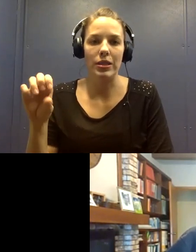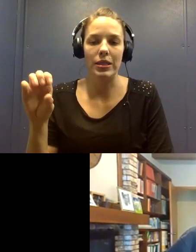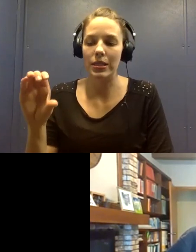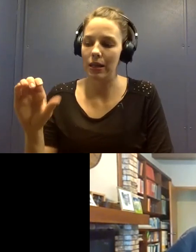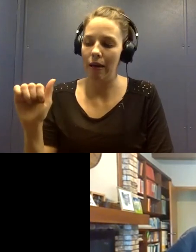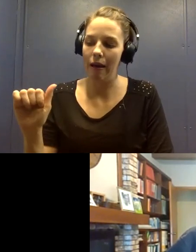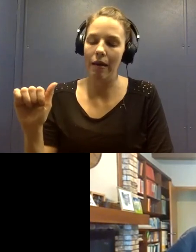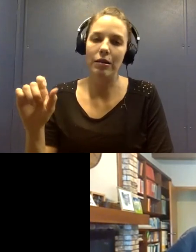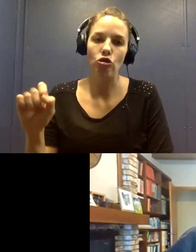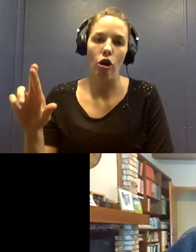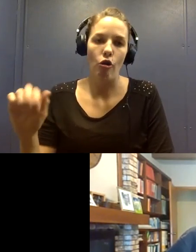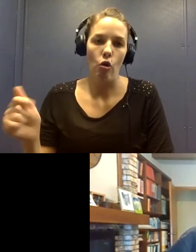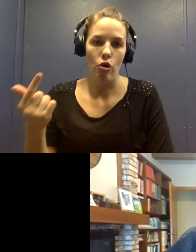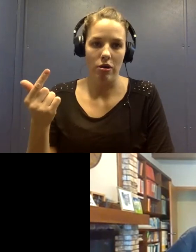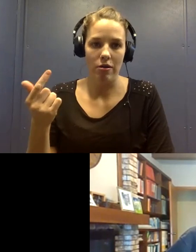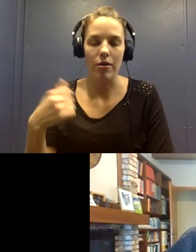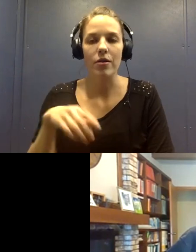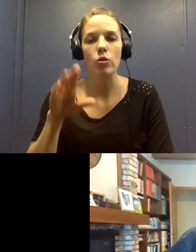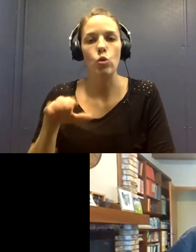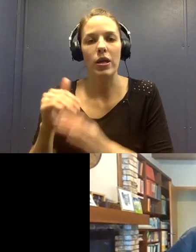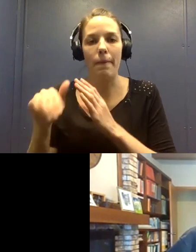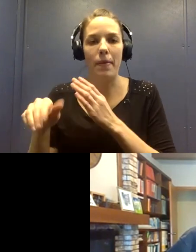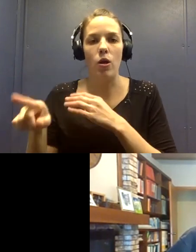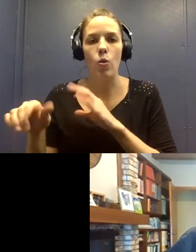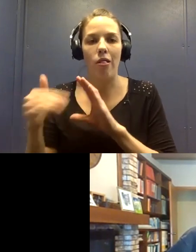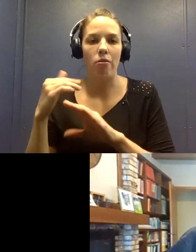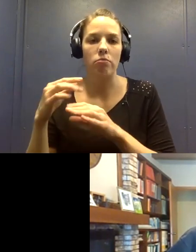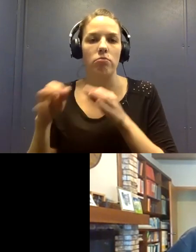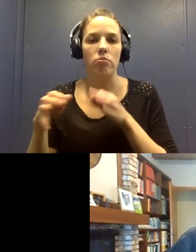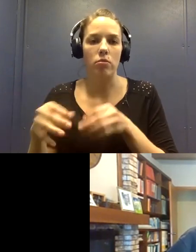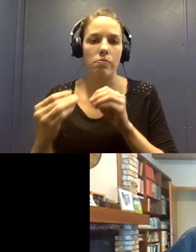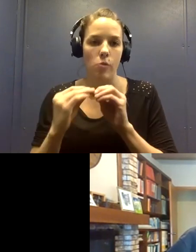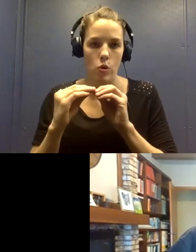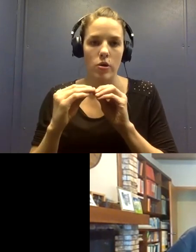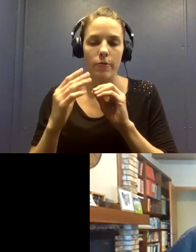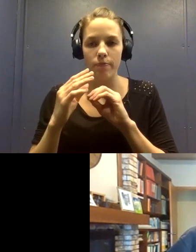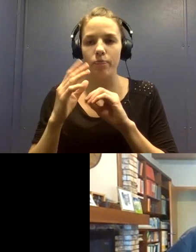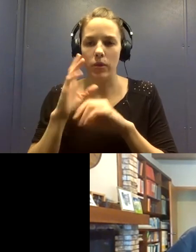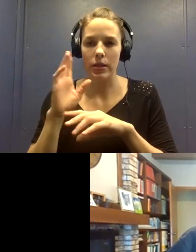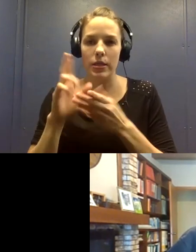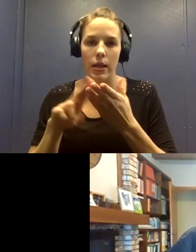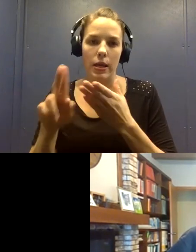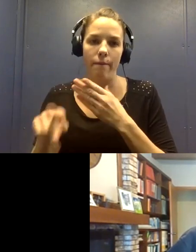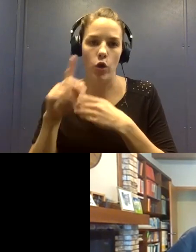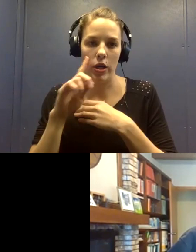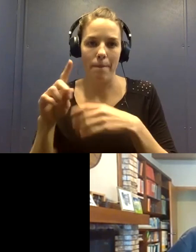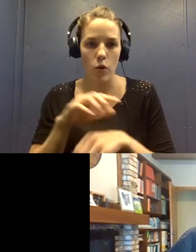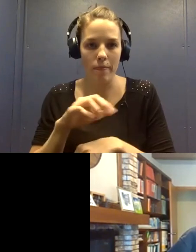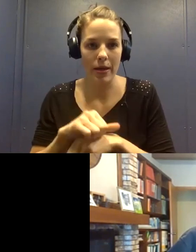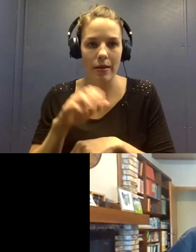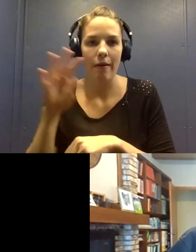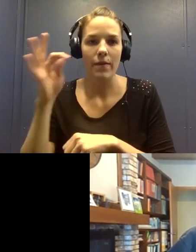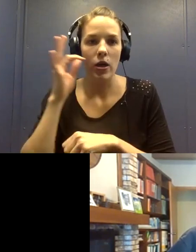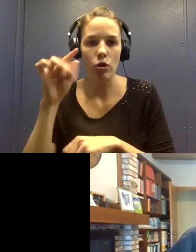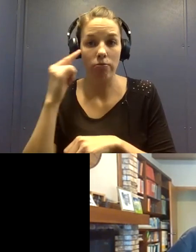covidvaccine@chcqca.org. And after you email them, they will give you further instructions on signing up for an appointment. The federal government